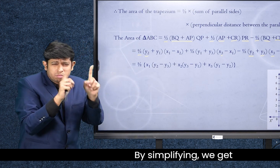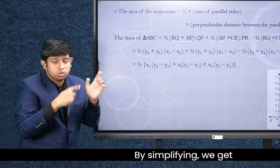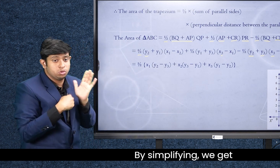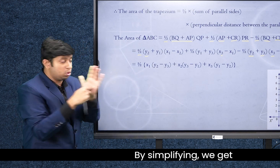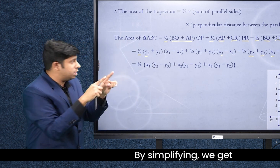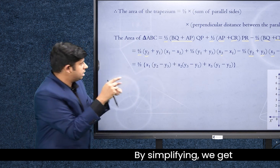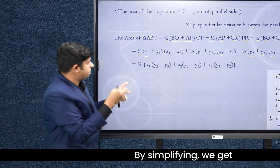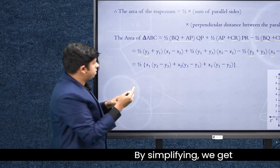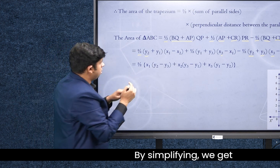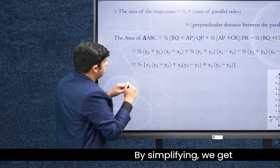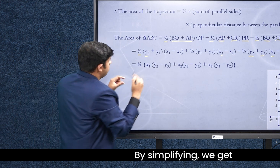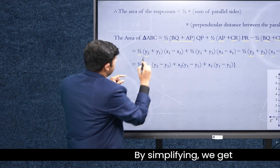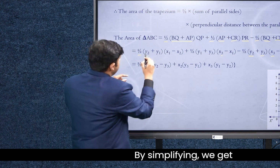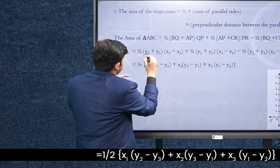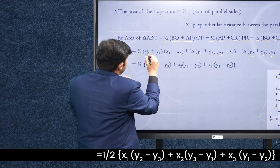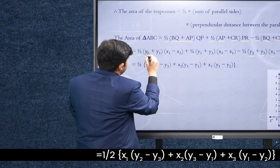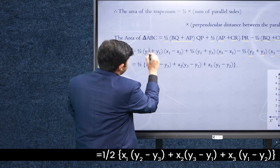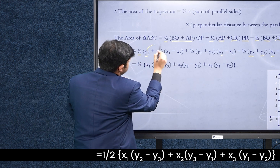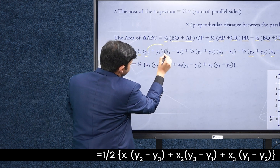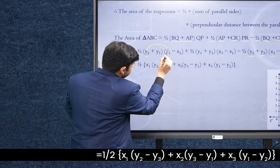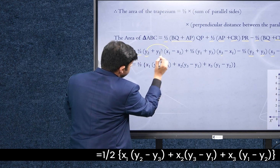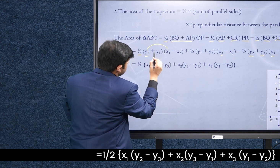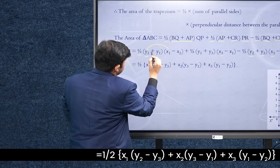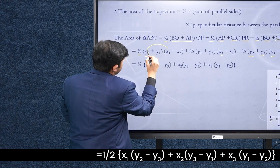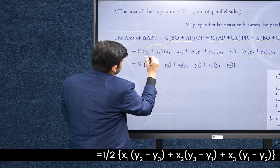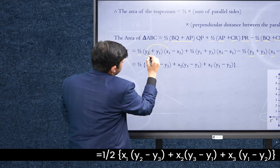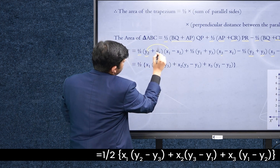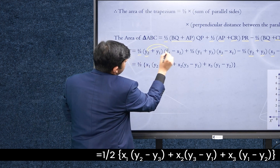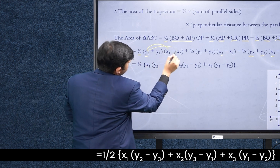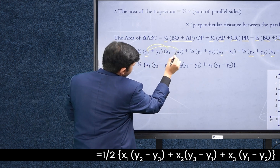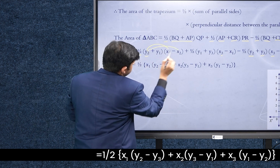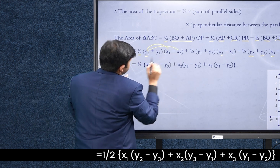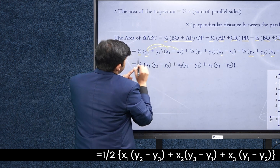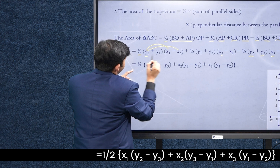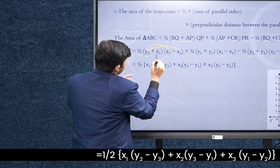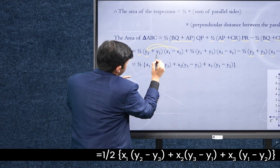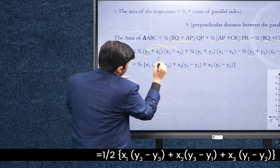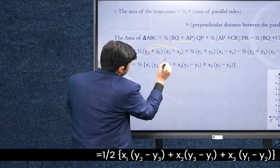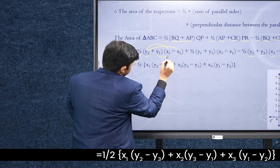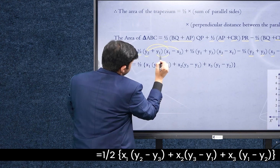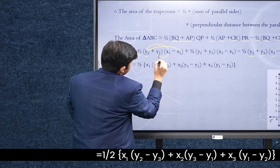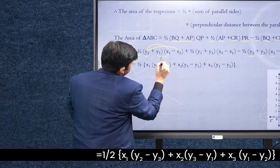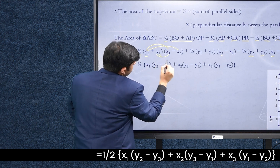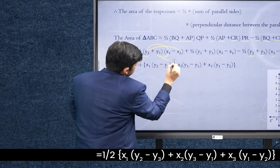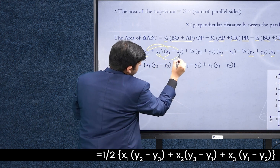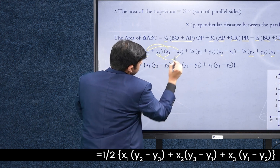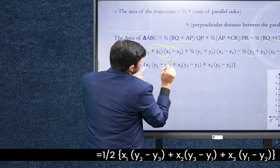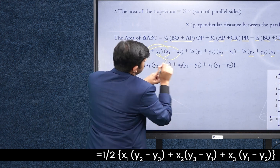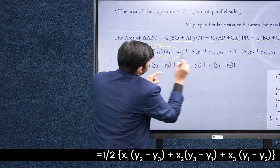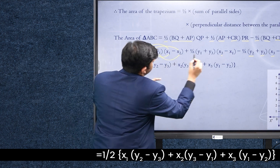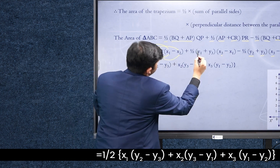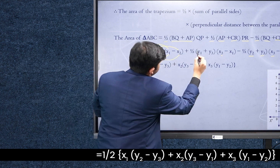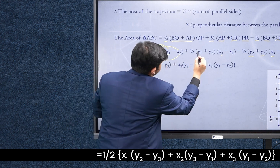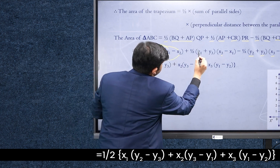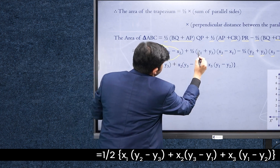By simplifying, we get half into x1 into y2 minus y3 plus x2 into y3 minus